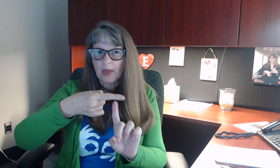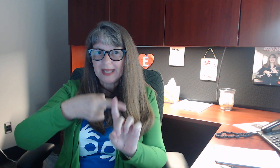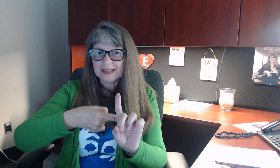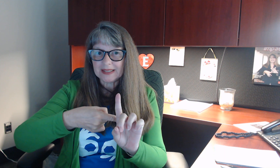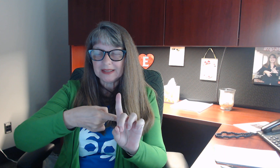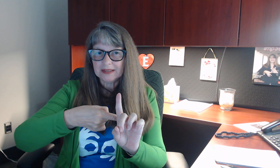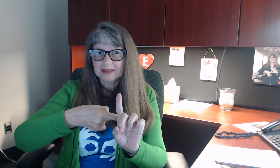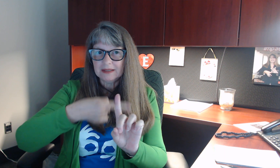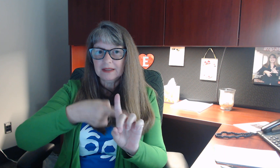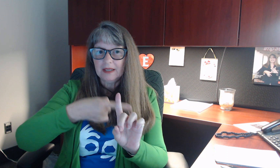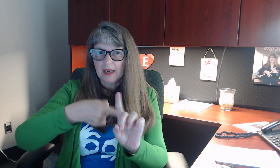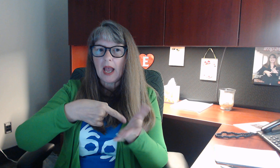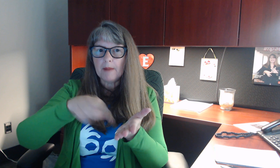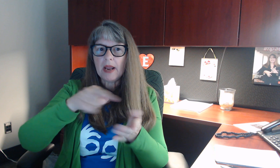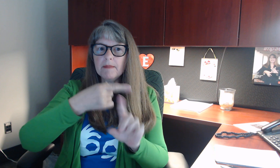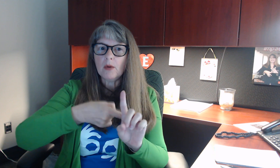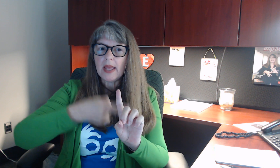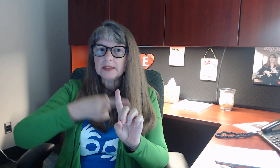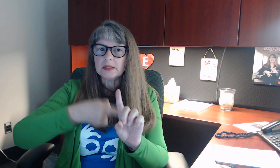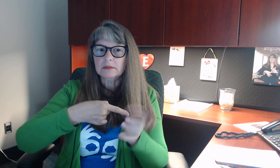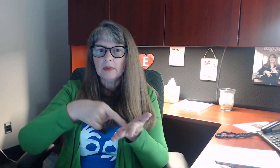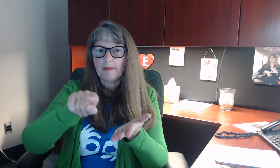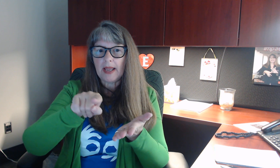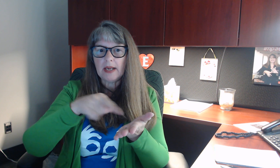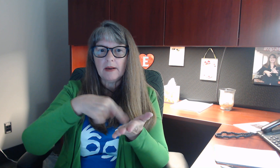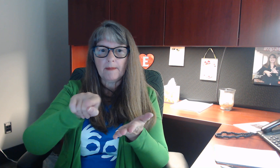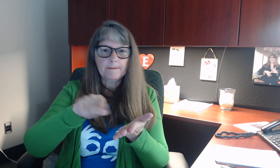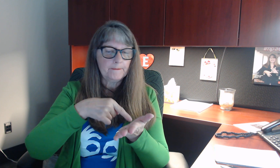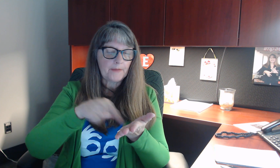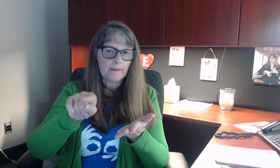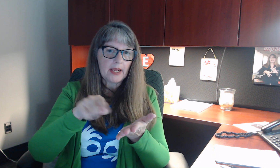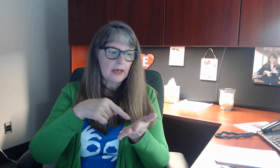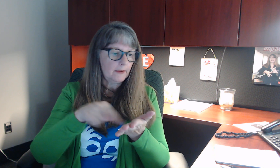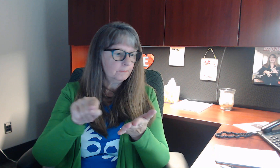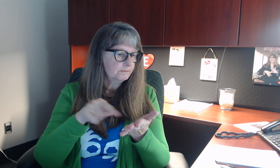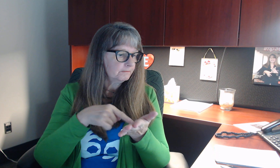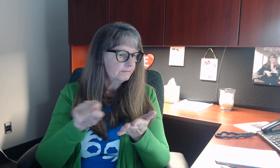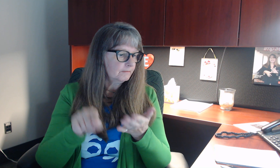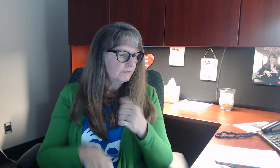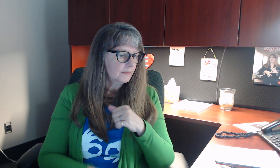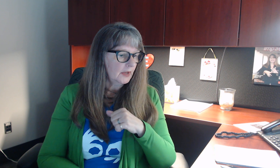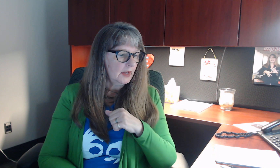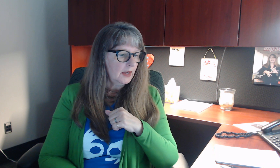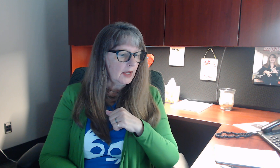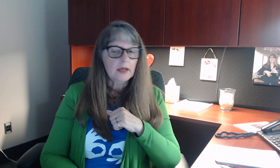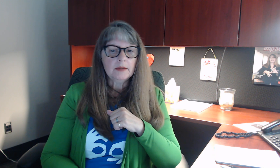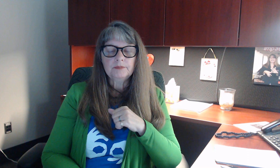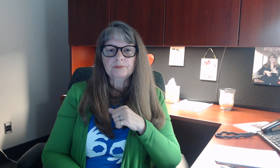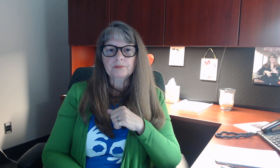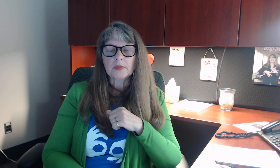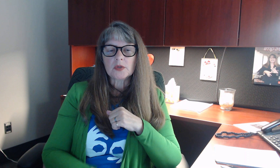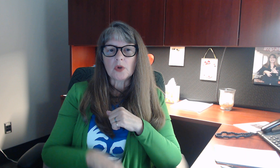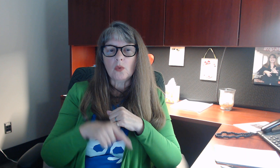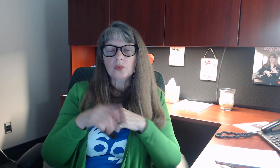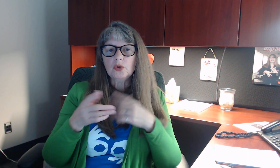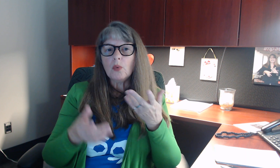rent. I paid my rent. I paid. So you want to